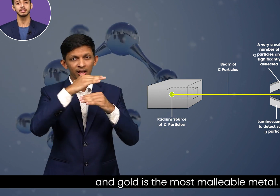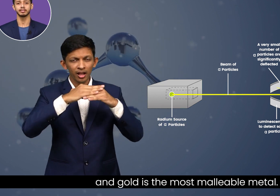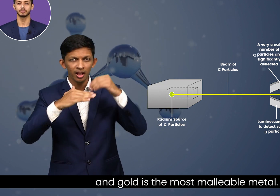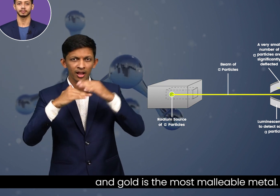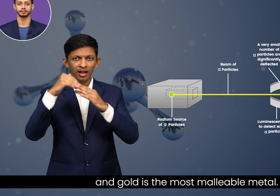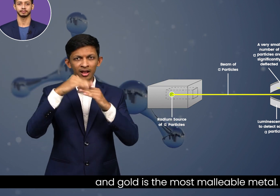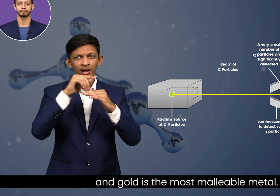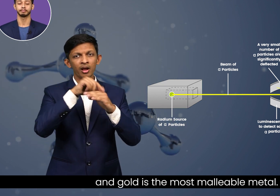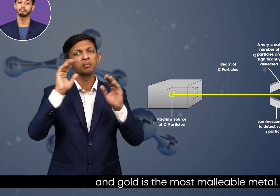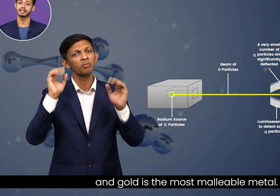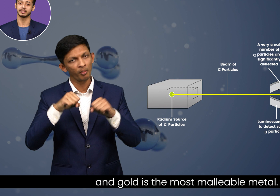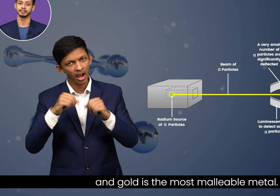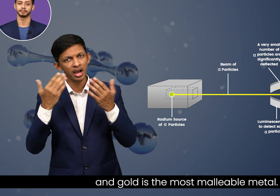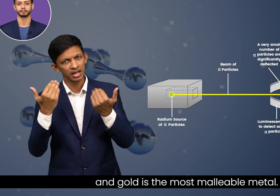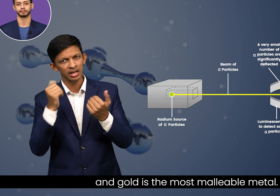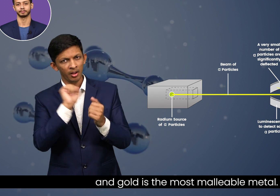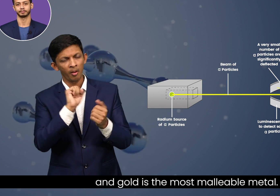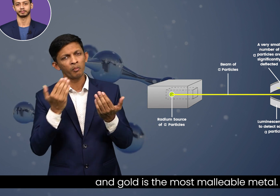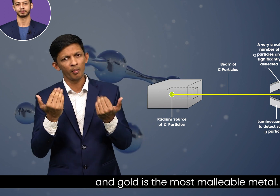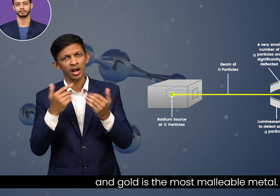malleable metal.